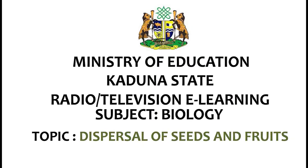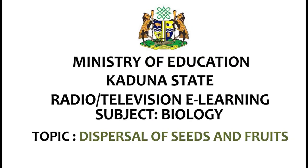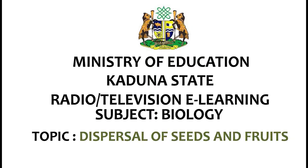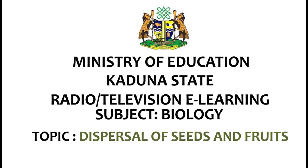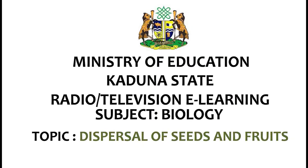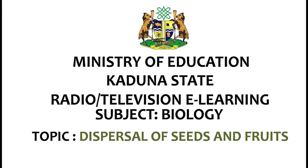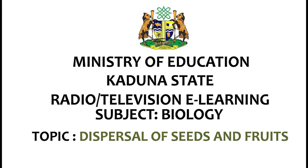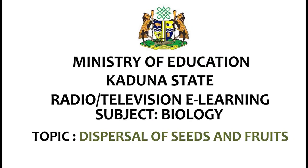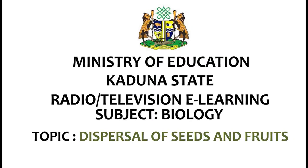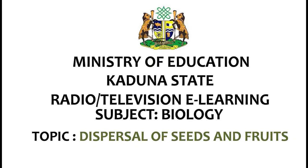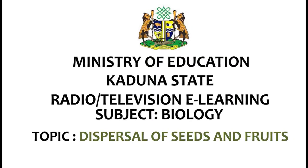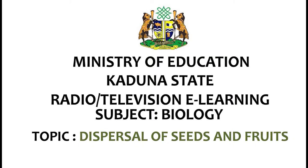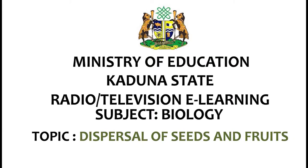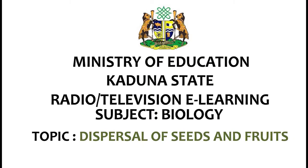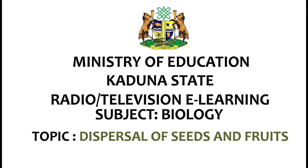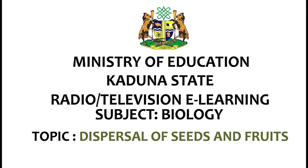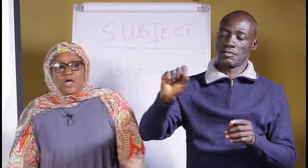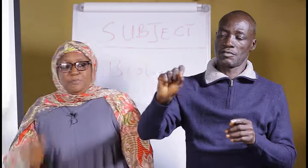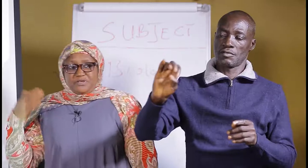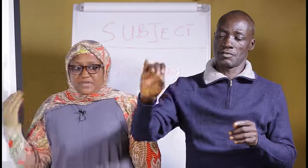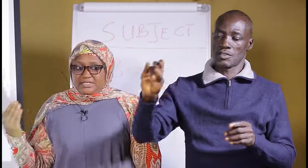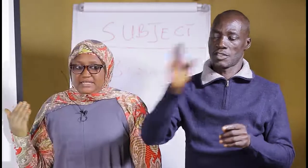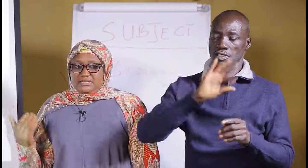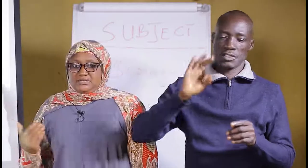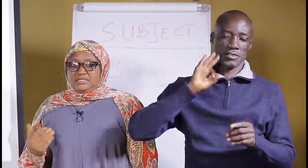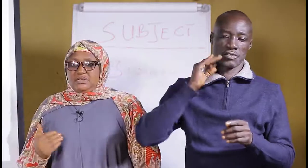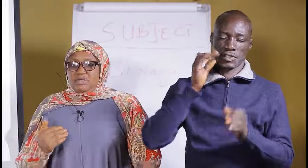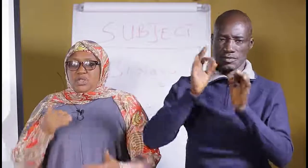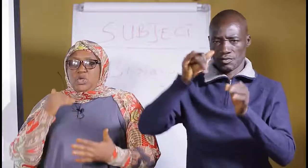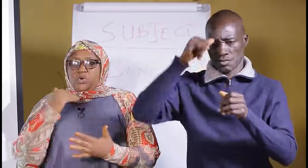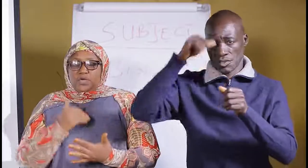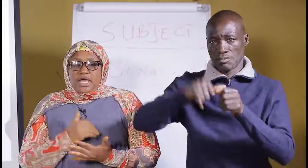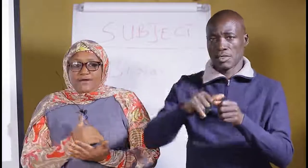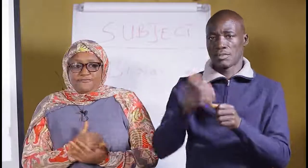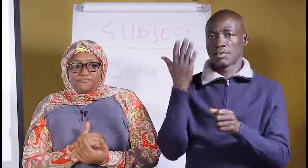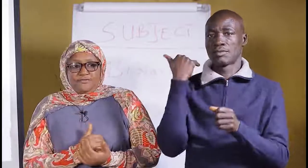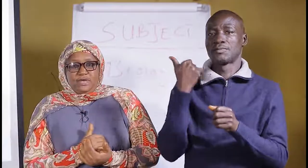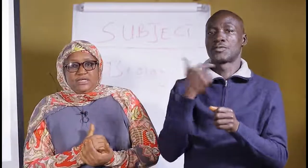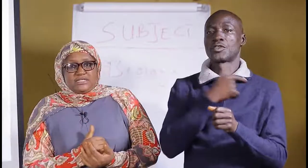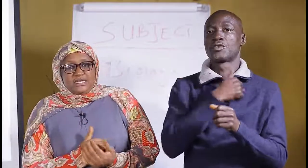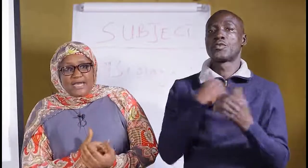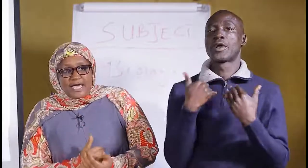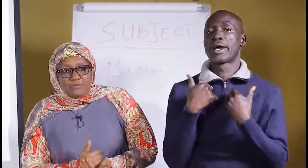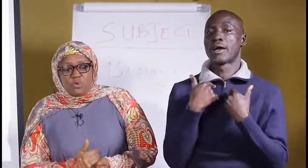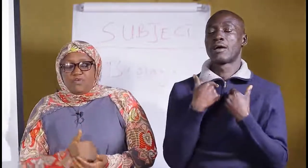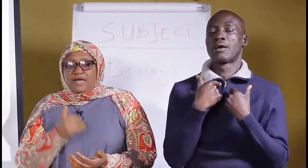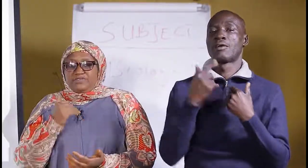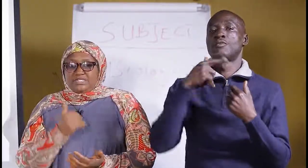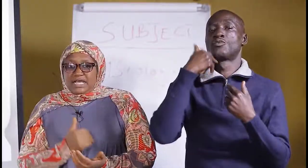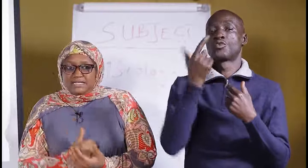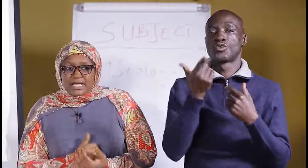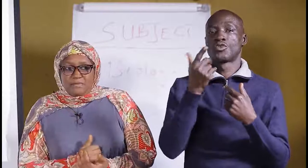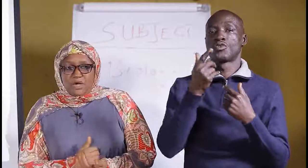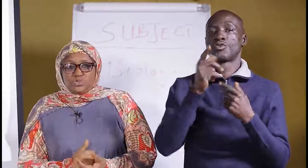seeds. If you can remember, in our previous lessons, we have described or we